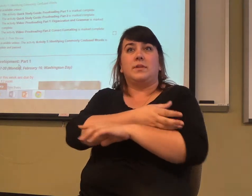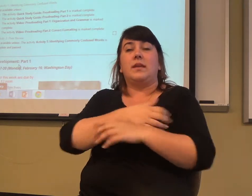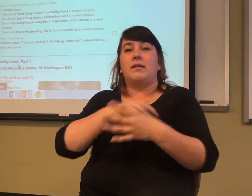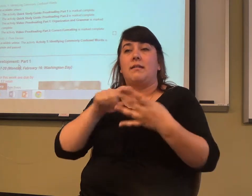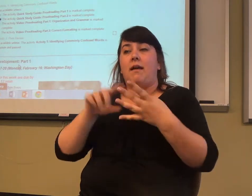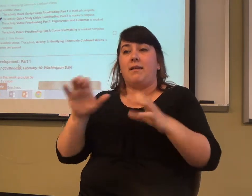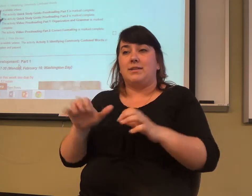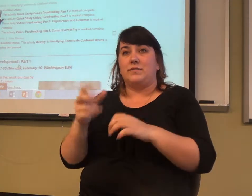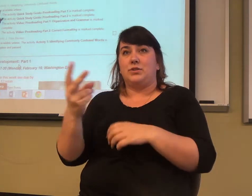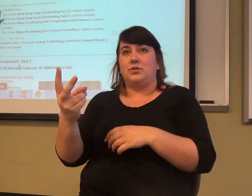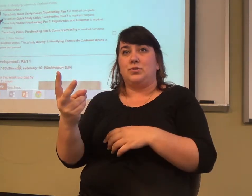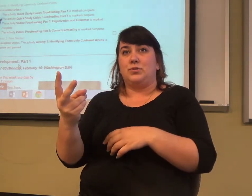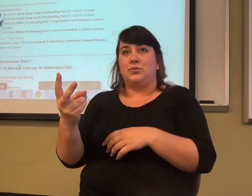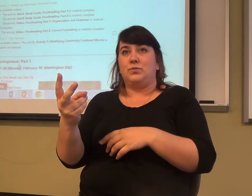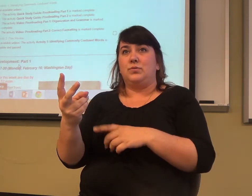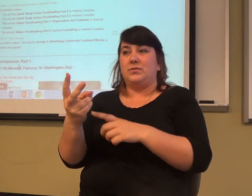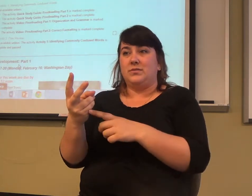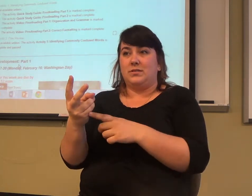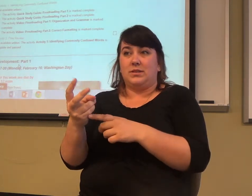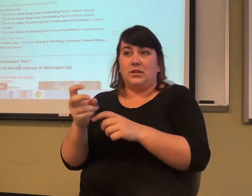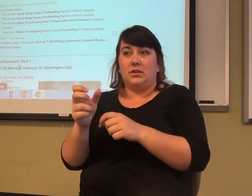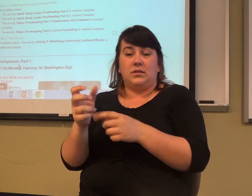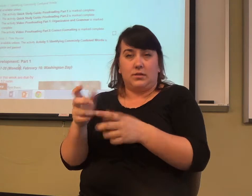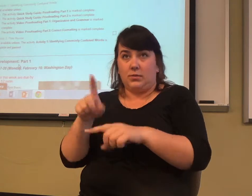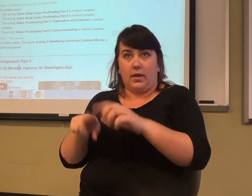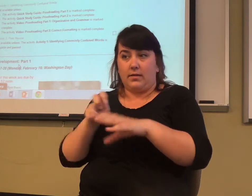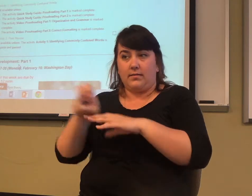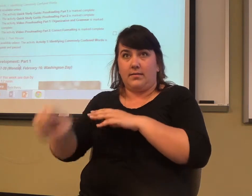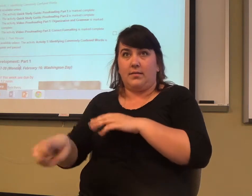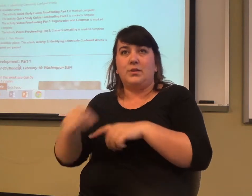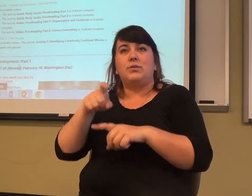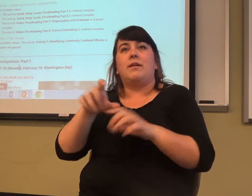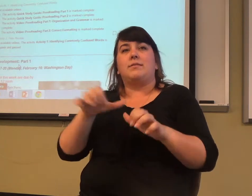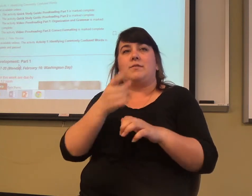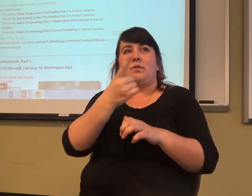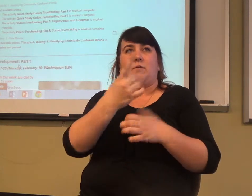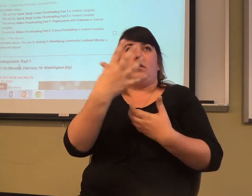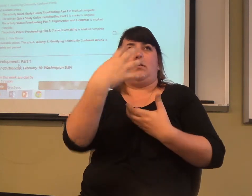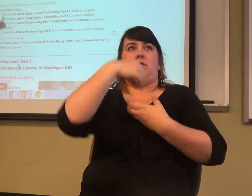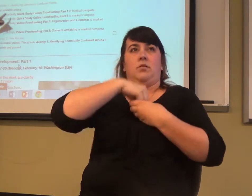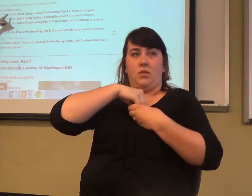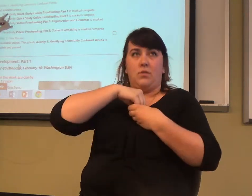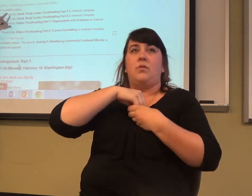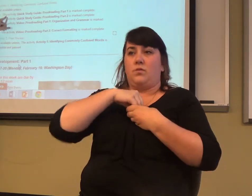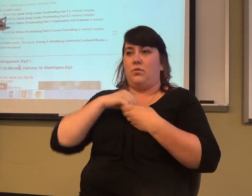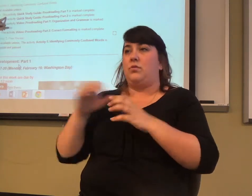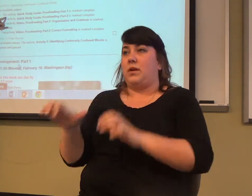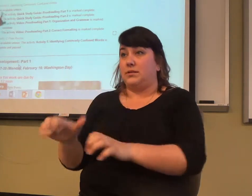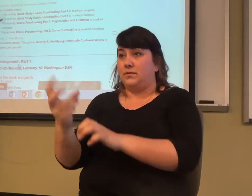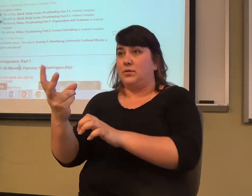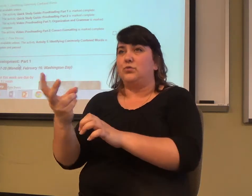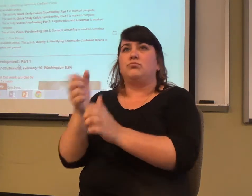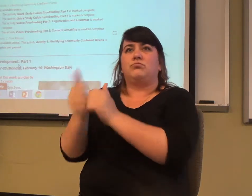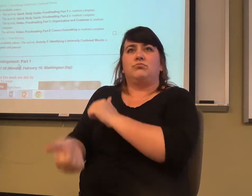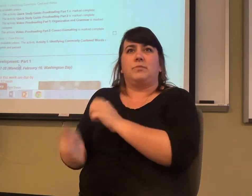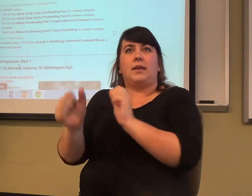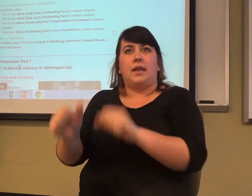need information from activity 1 in order to be successful. To be most successful in activity 1, you're going to need that information